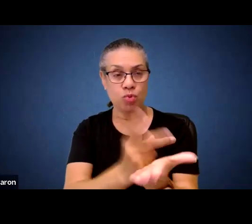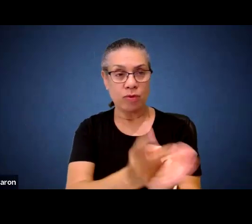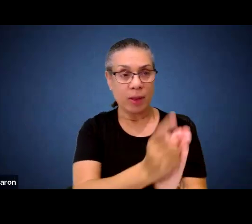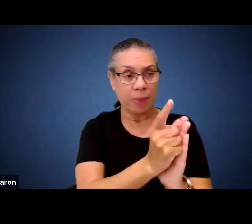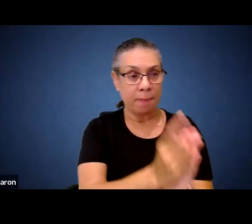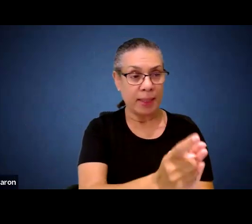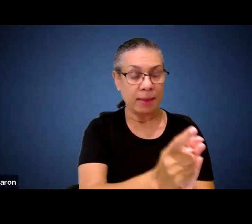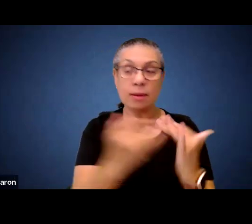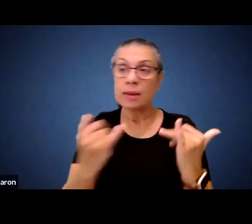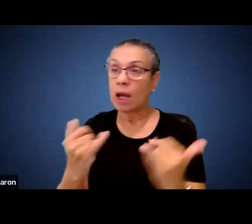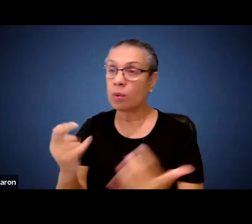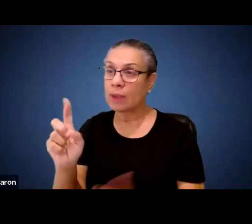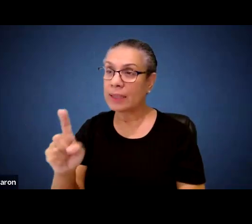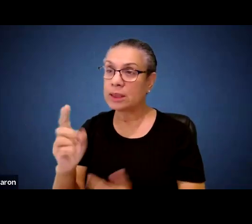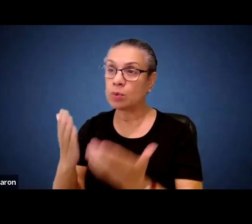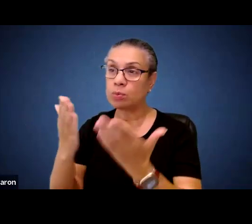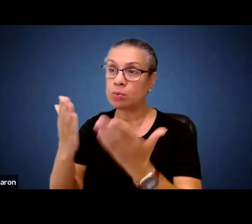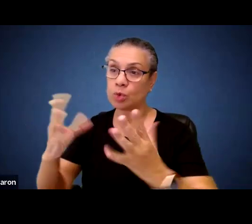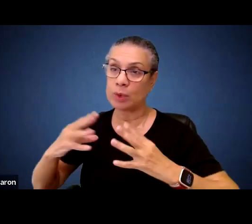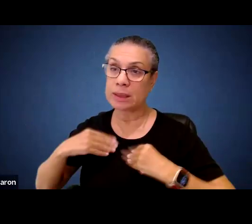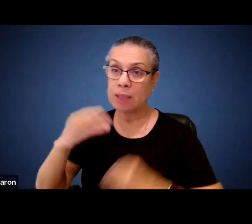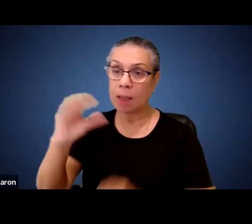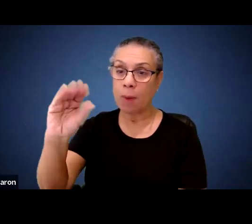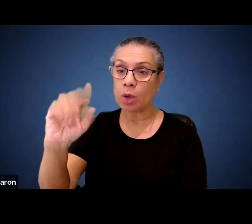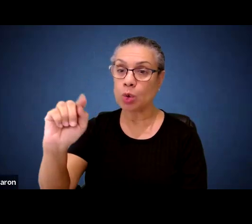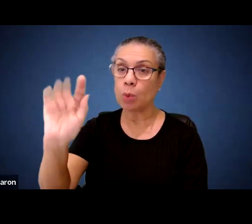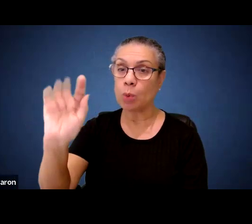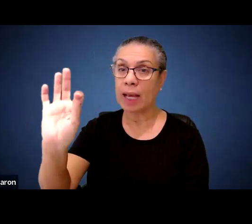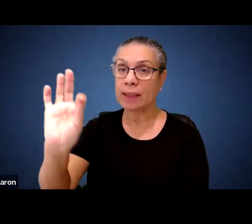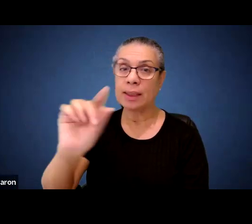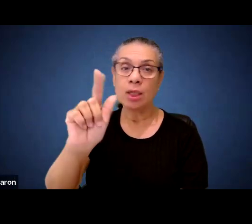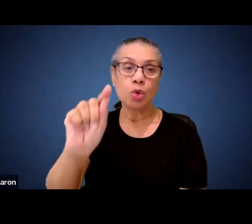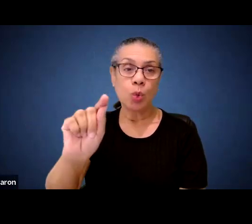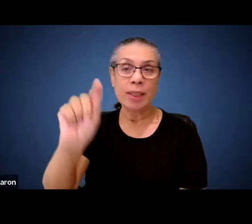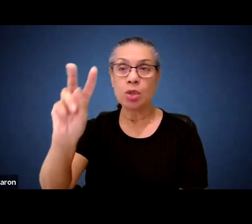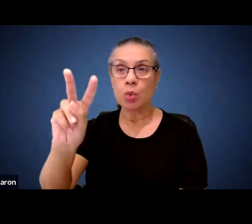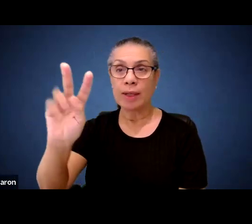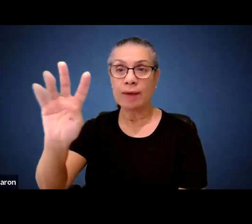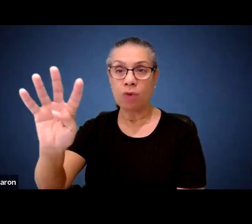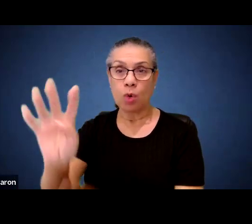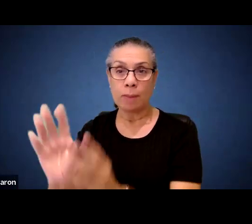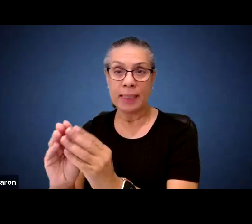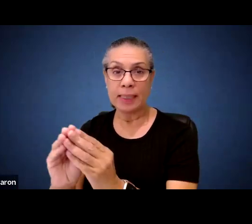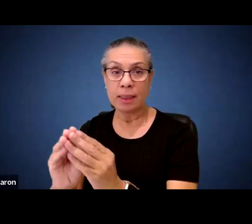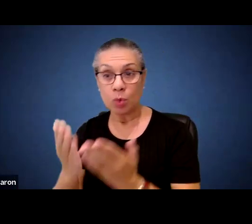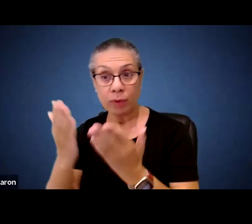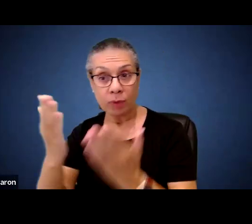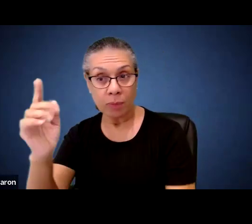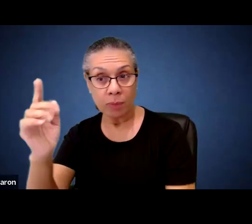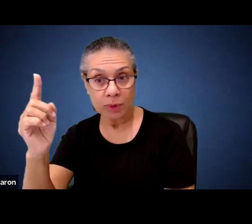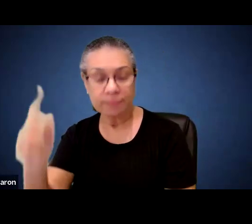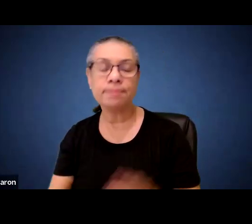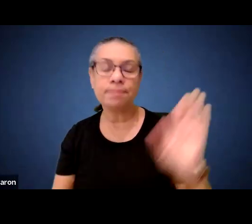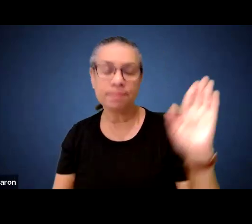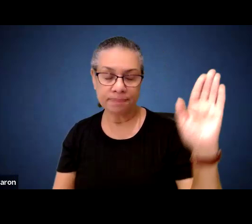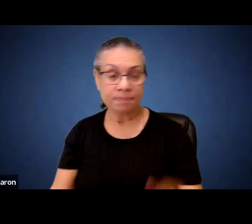now entertain a motion to approve the minutes of the October 9th, 2024 school committee meeting. Is there a motion? So moved.